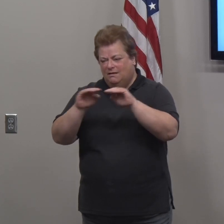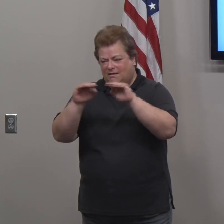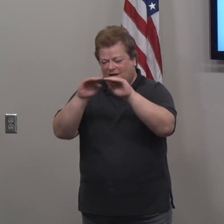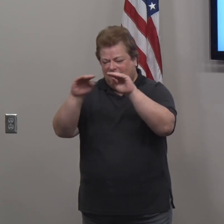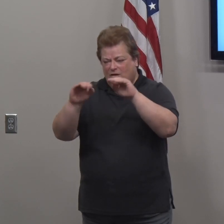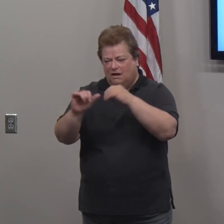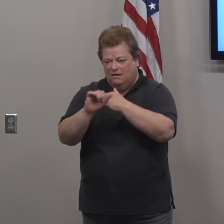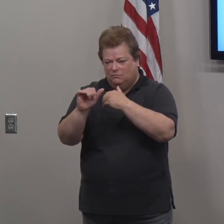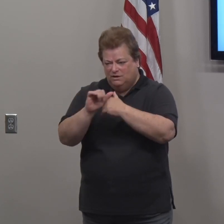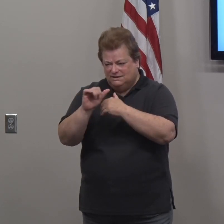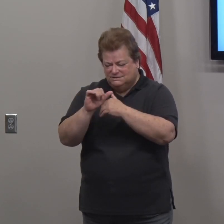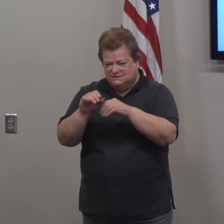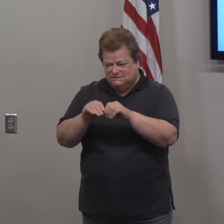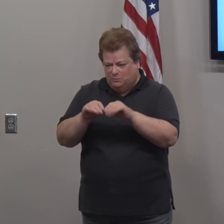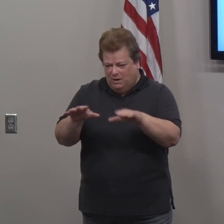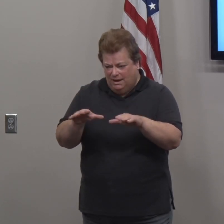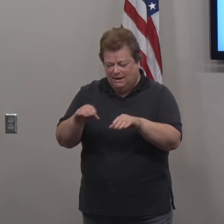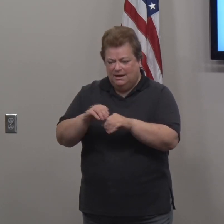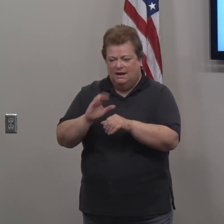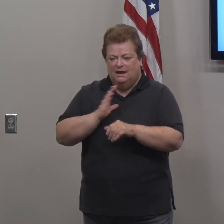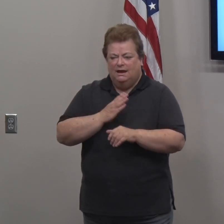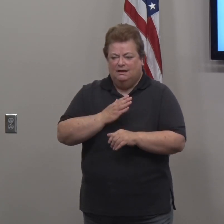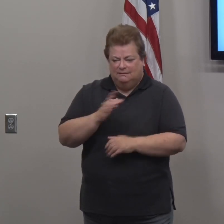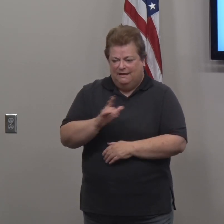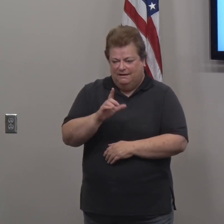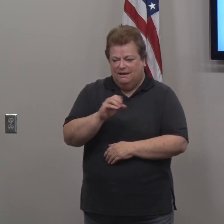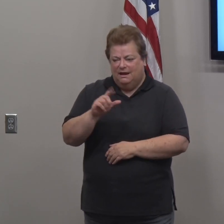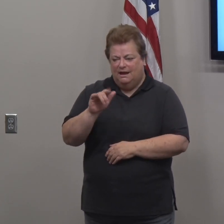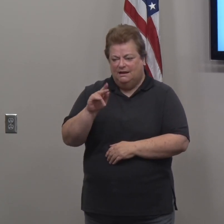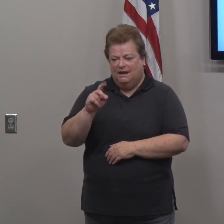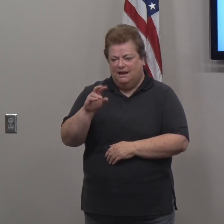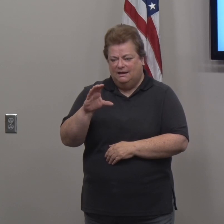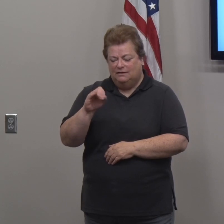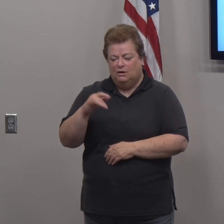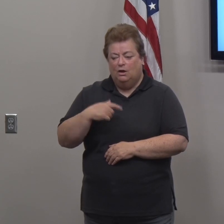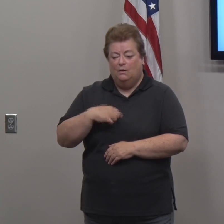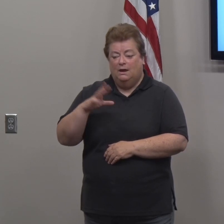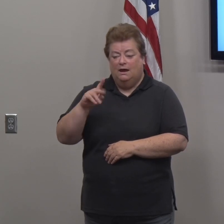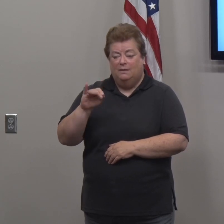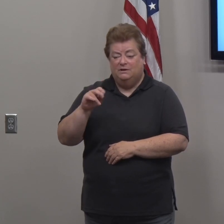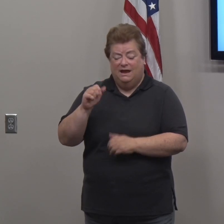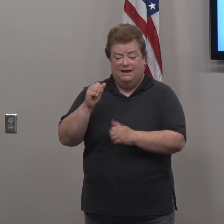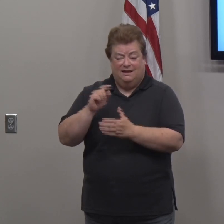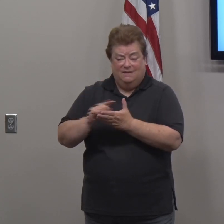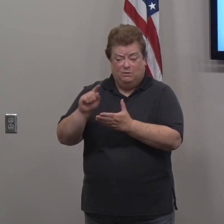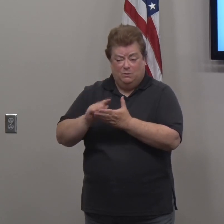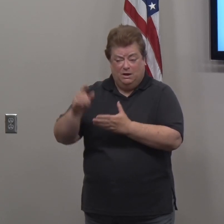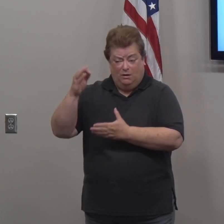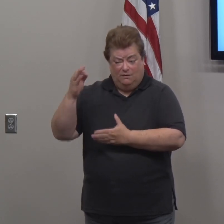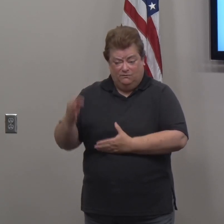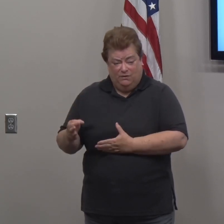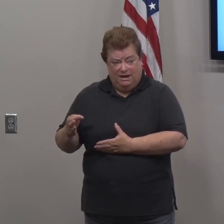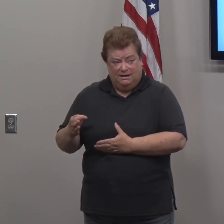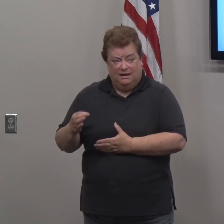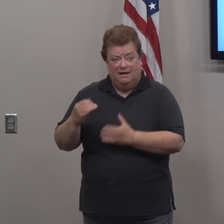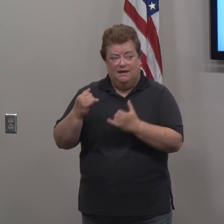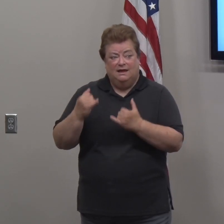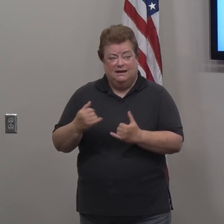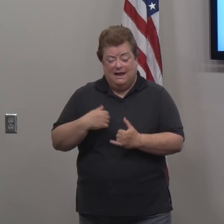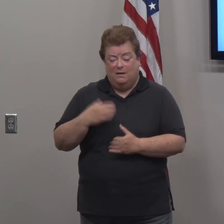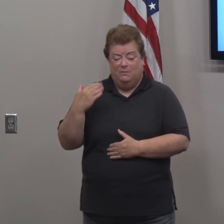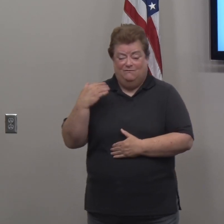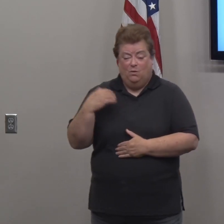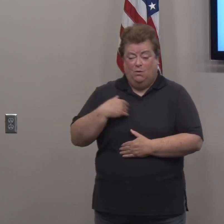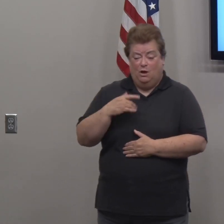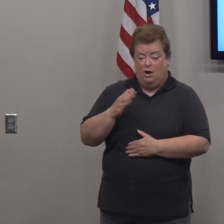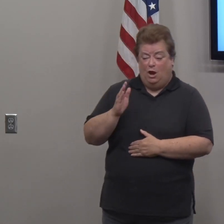COVID-19 here in Lincoln and Lancaster County. We update the dial each Friday, and this week, the dial is moving from low